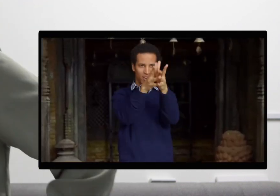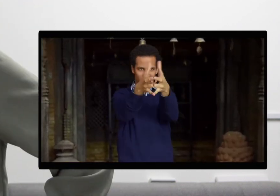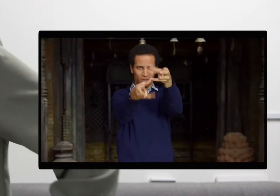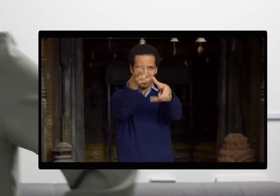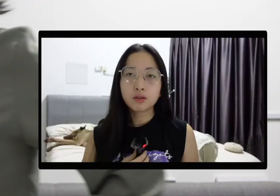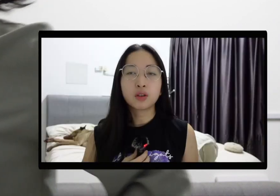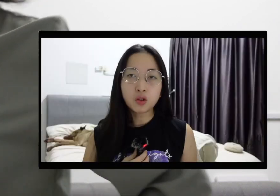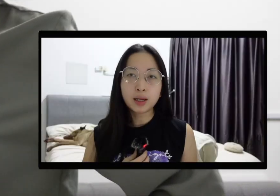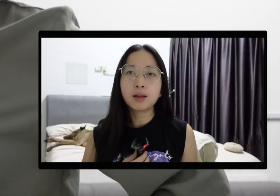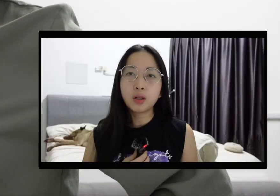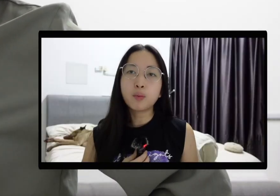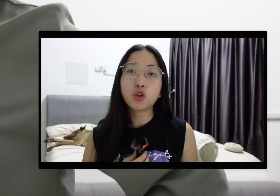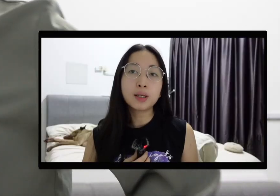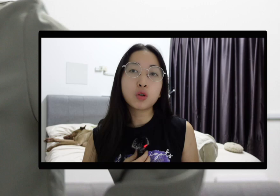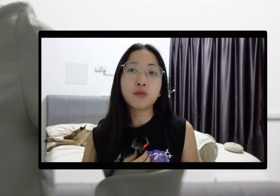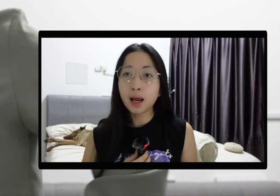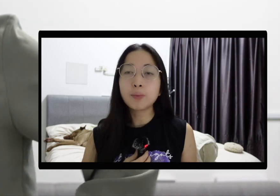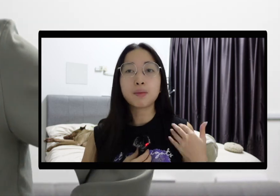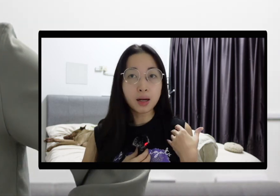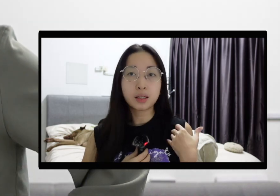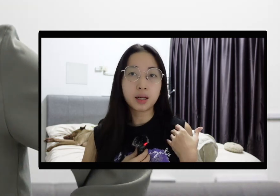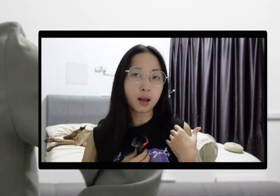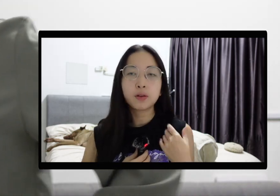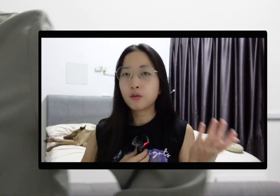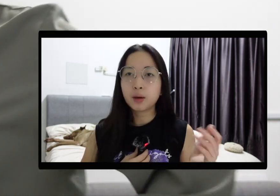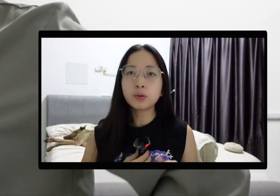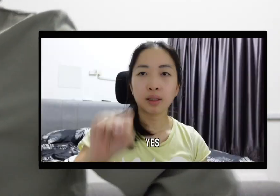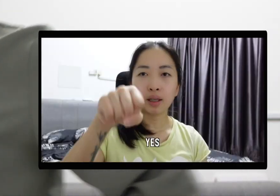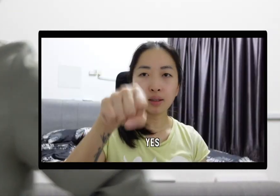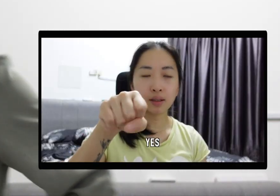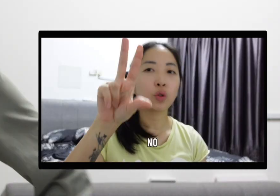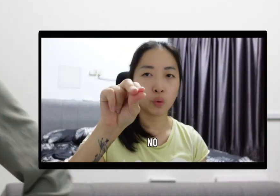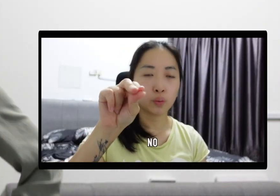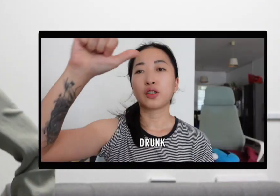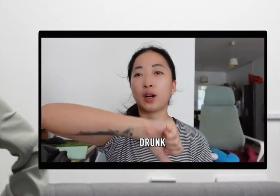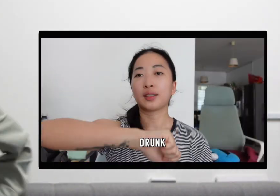Are you done yet? Watch faster! Oh my God!